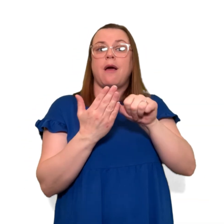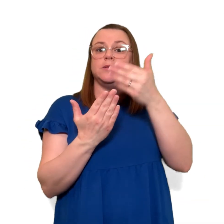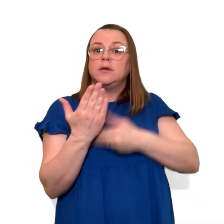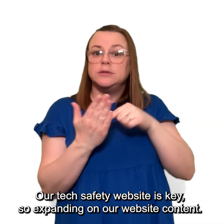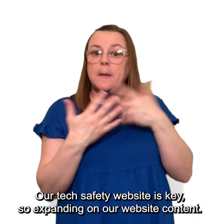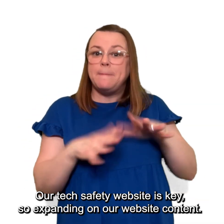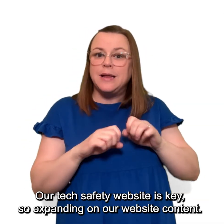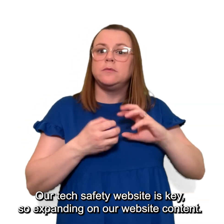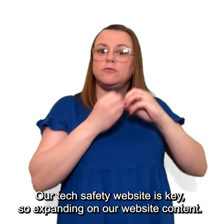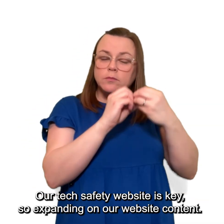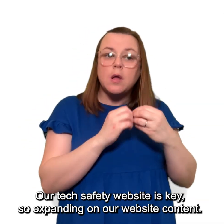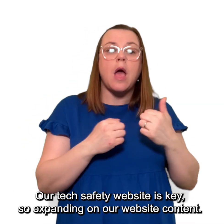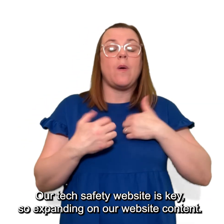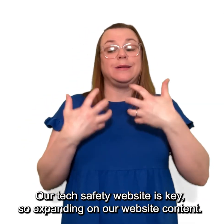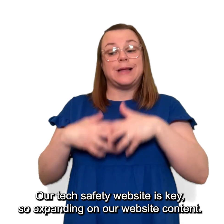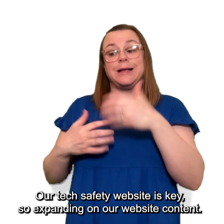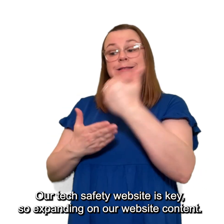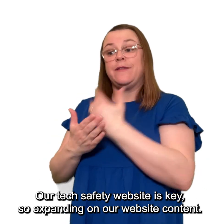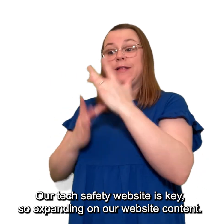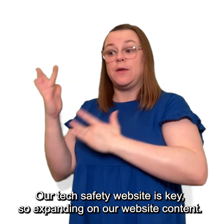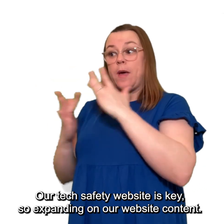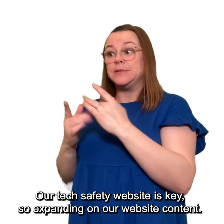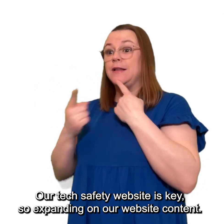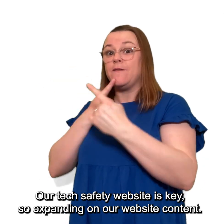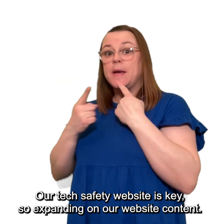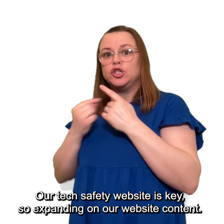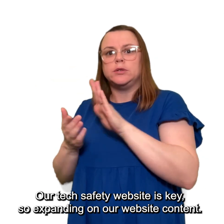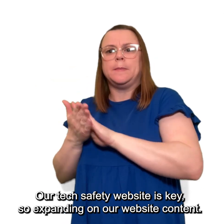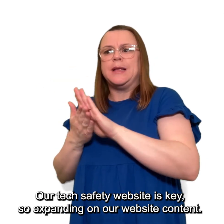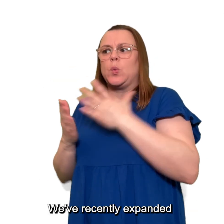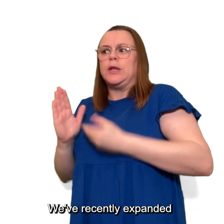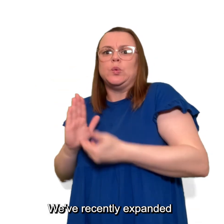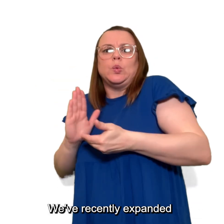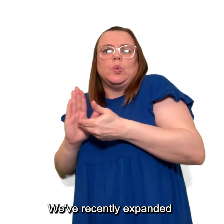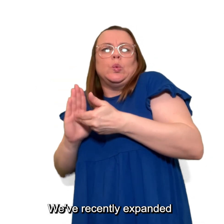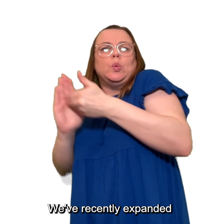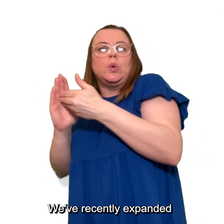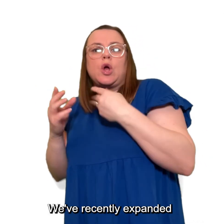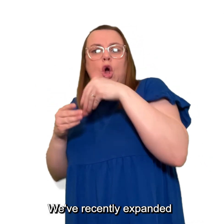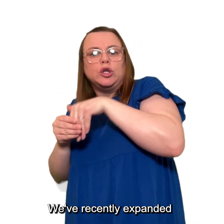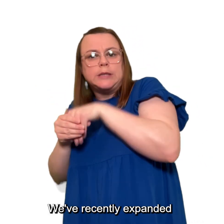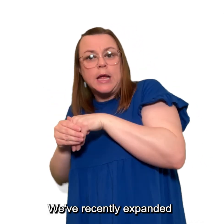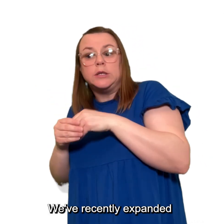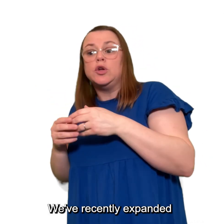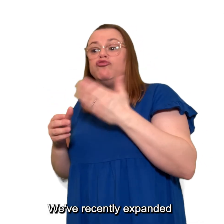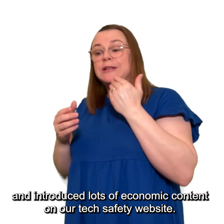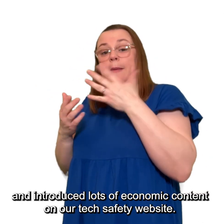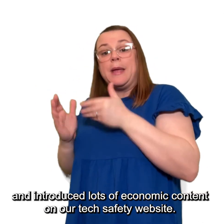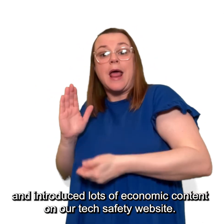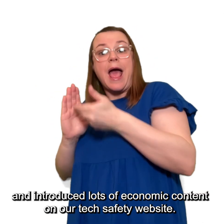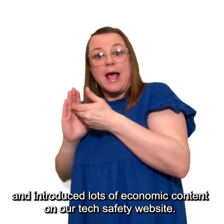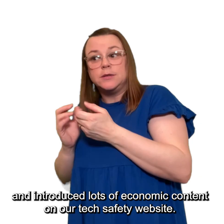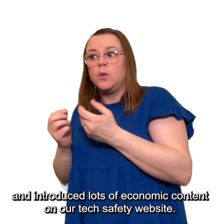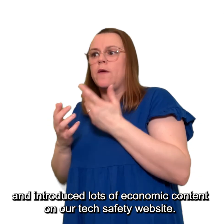developed. Our tech safety website is key, so expanding on our website content. We've recently expanded